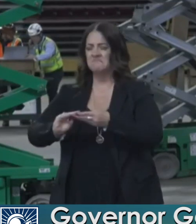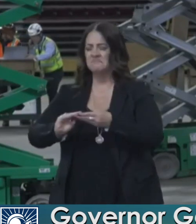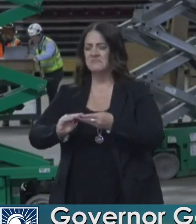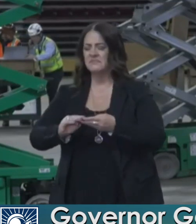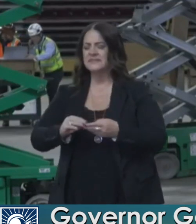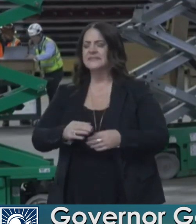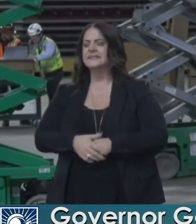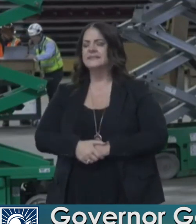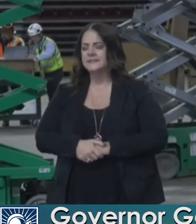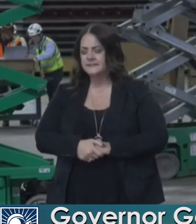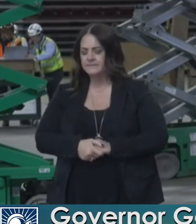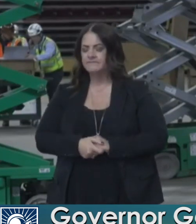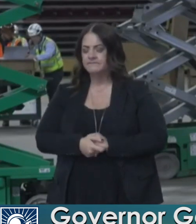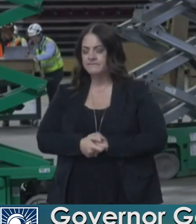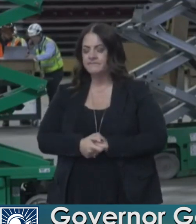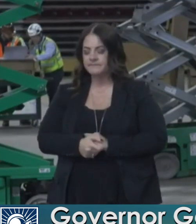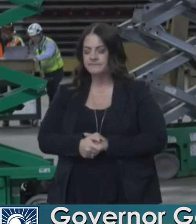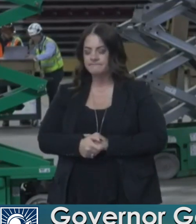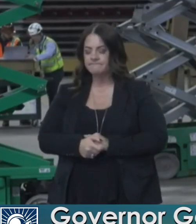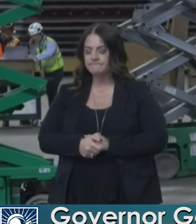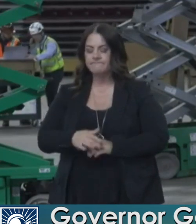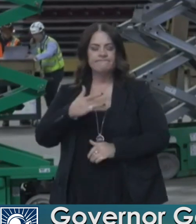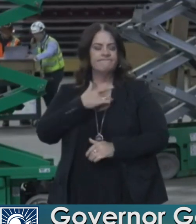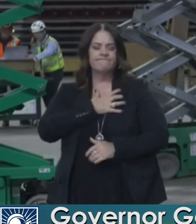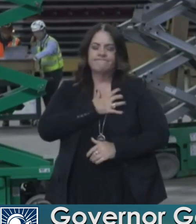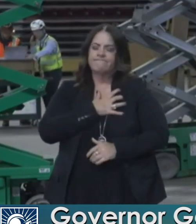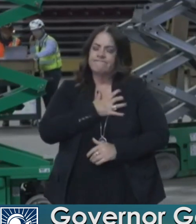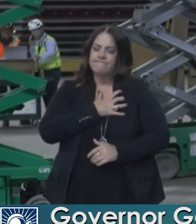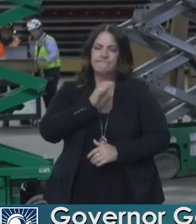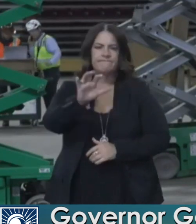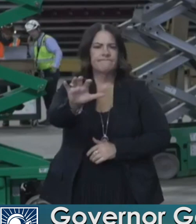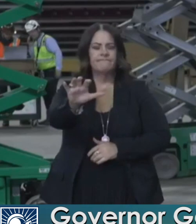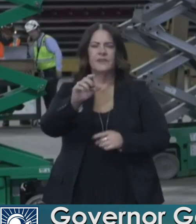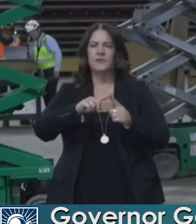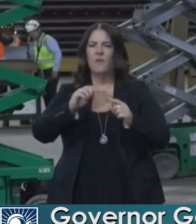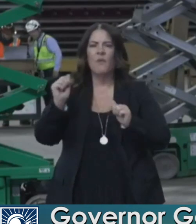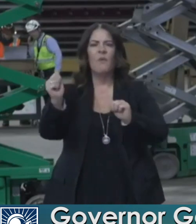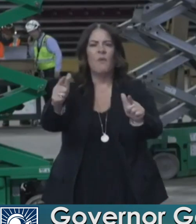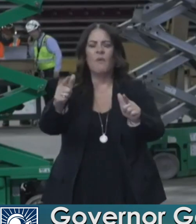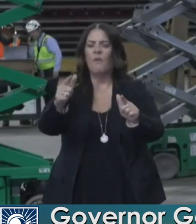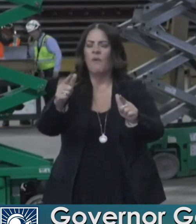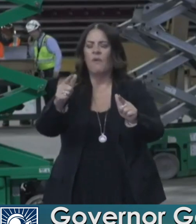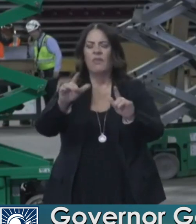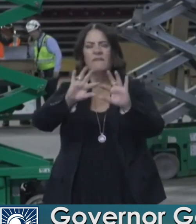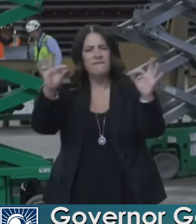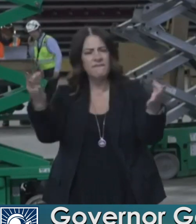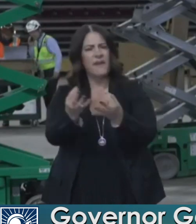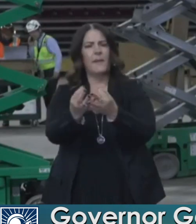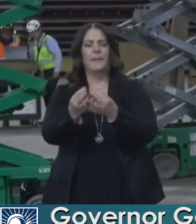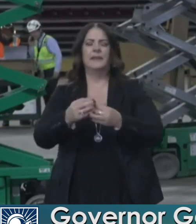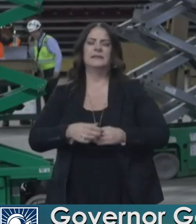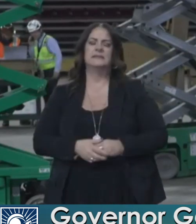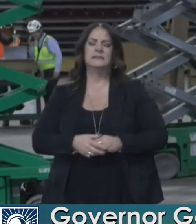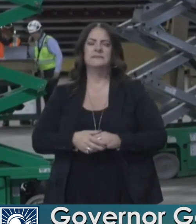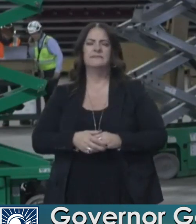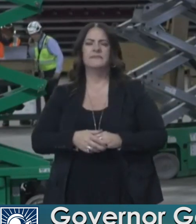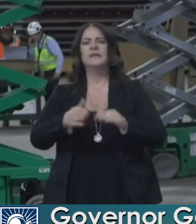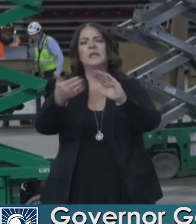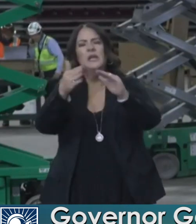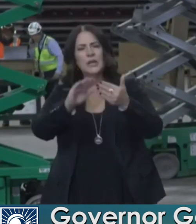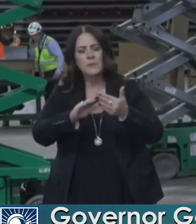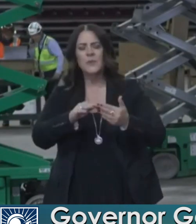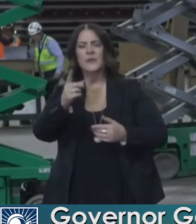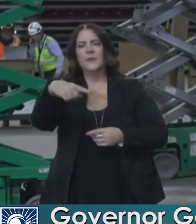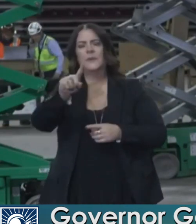lives to this virus. Hearts go out to every single member, loved one, family member, community that